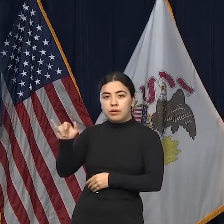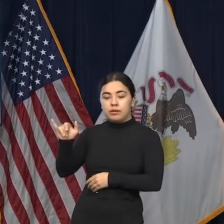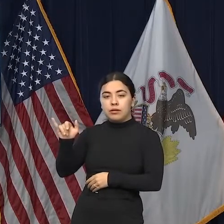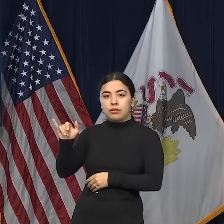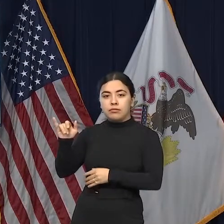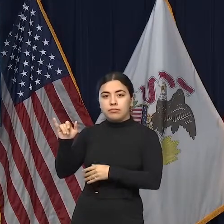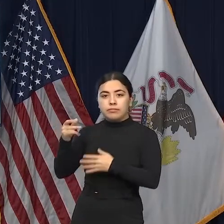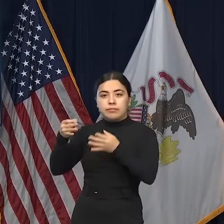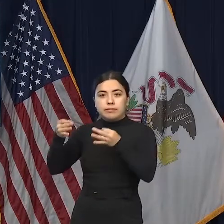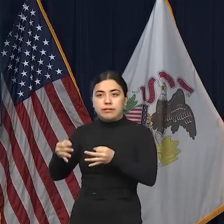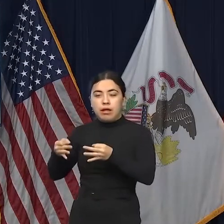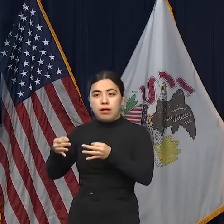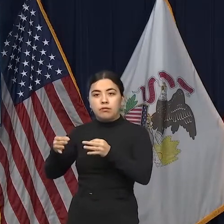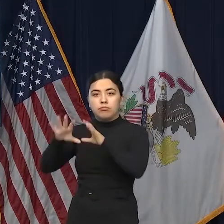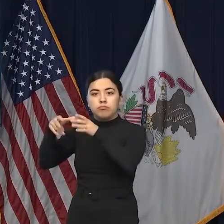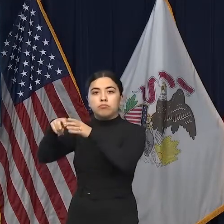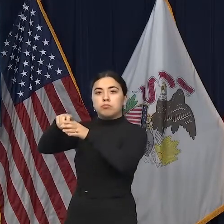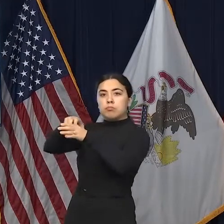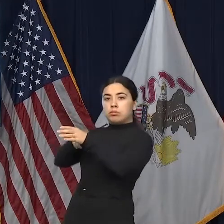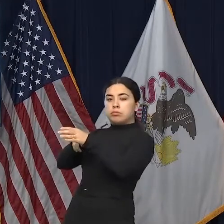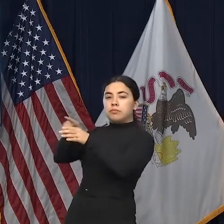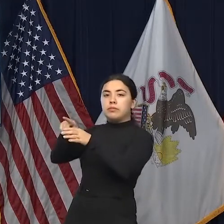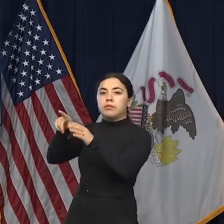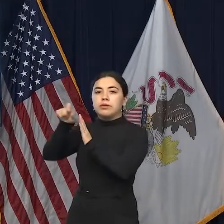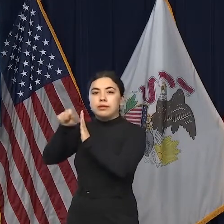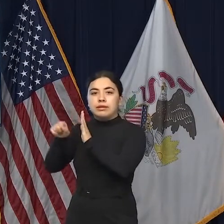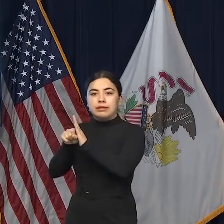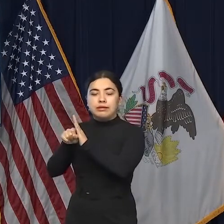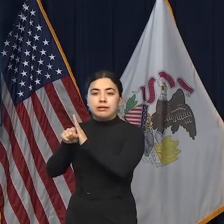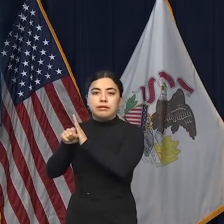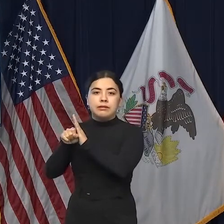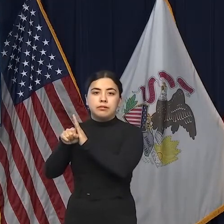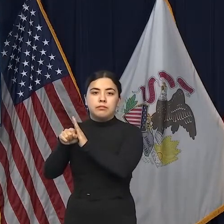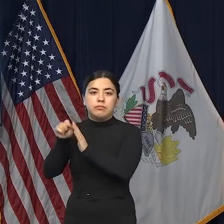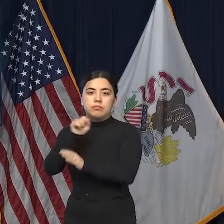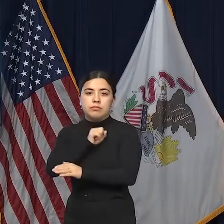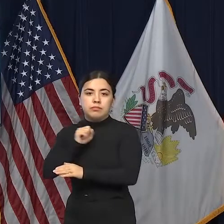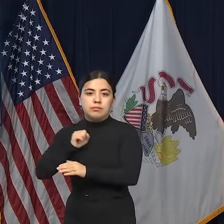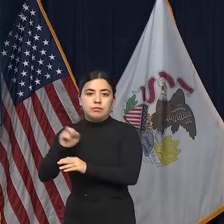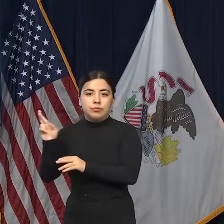leader of the State Senate Republican caucus at the end of this term.